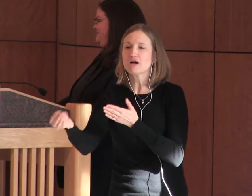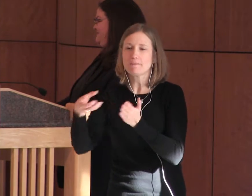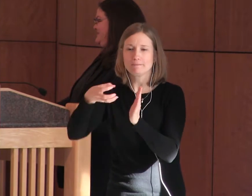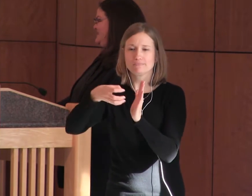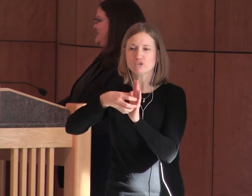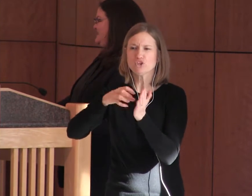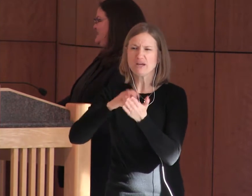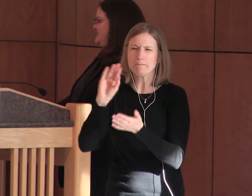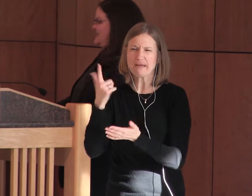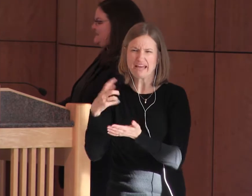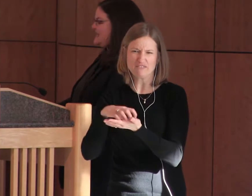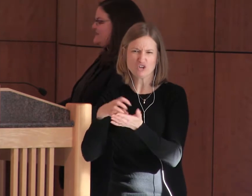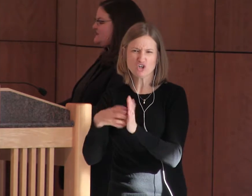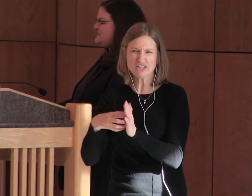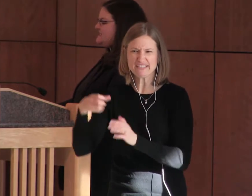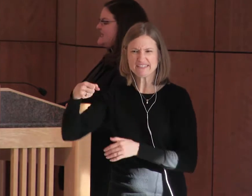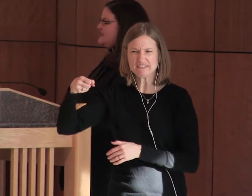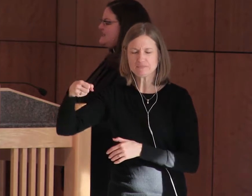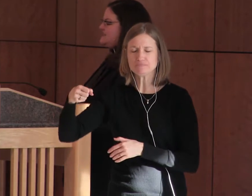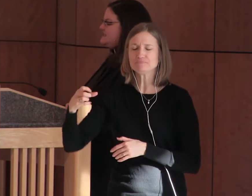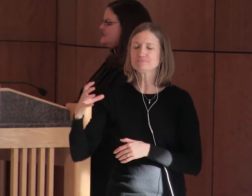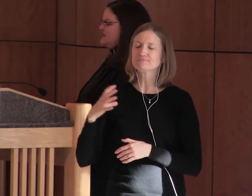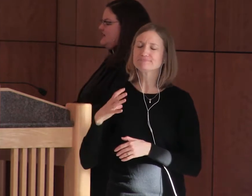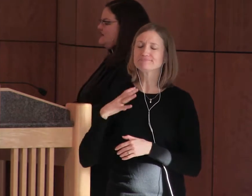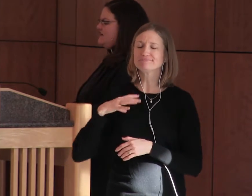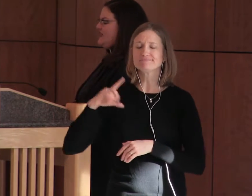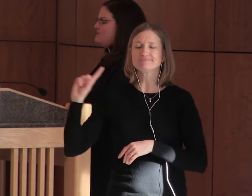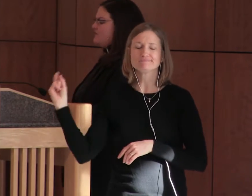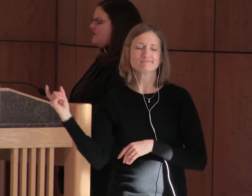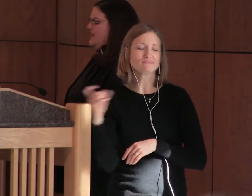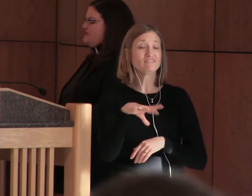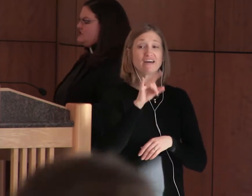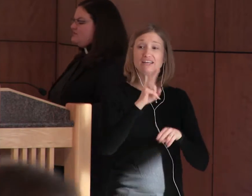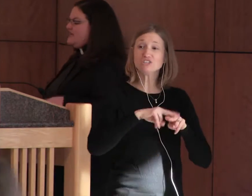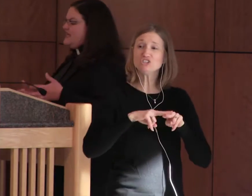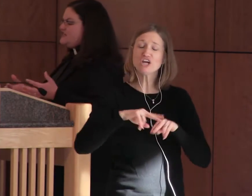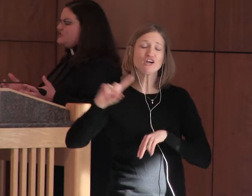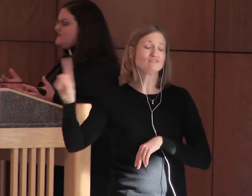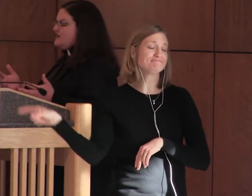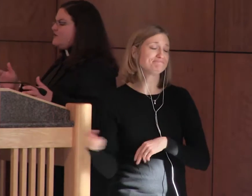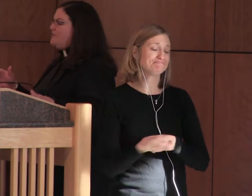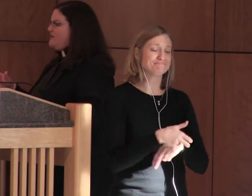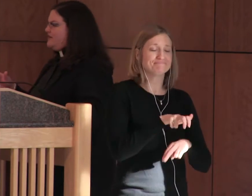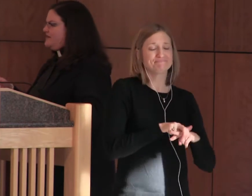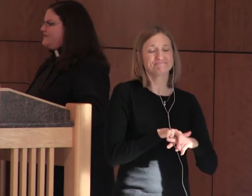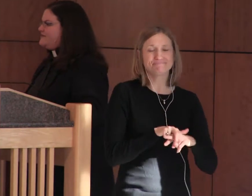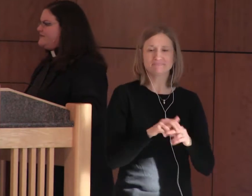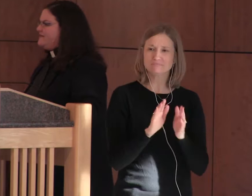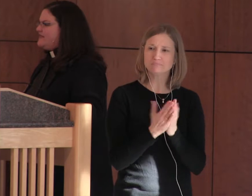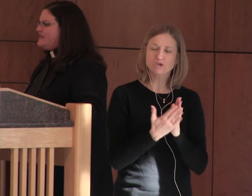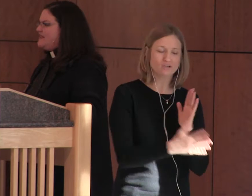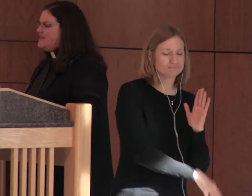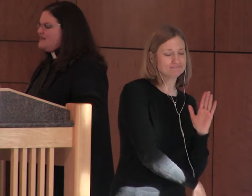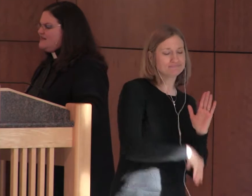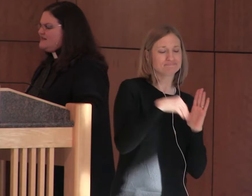cookies. It was then that she settled into the chair in the airport lounge and began to read her book.